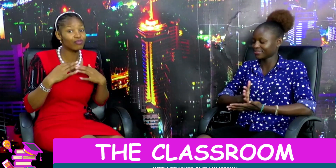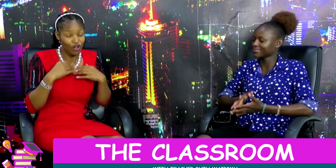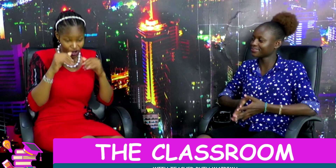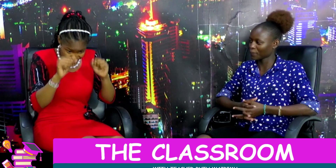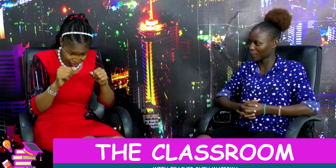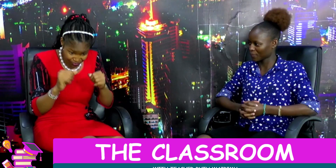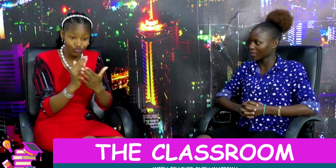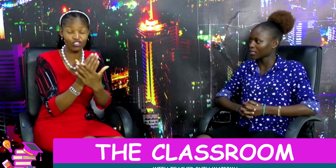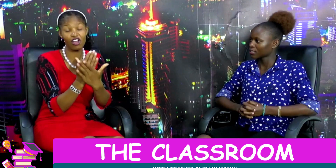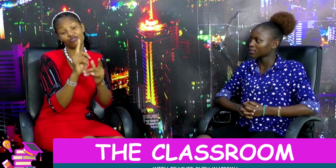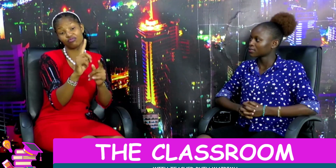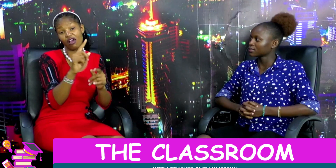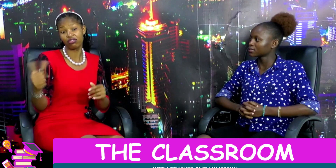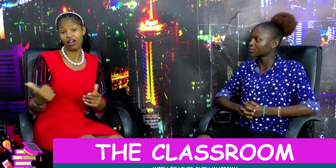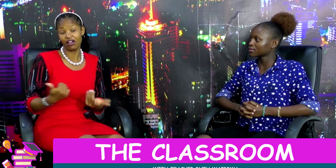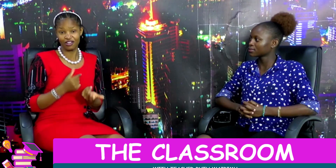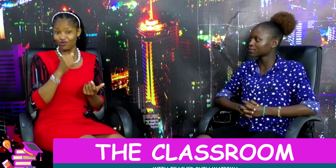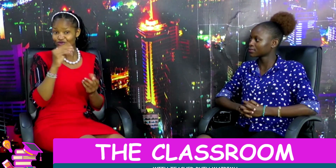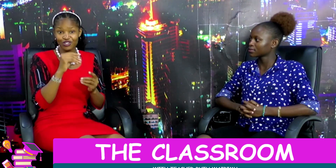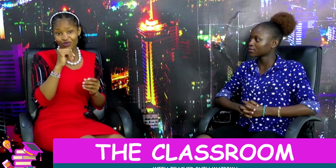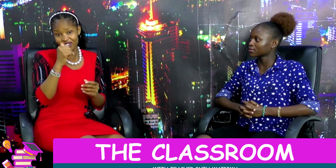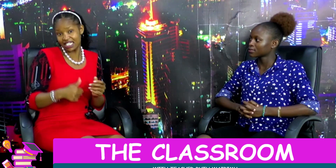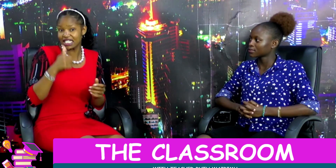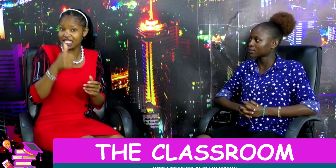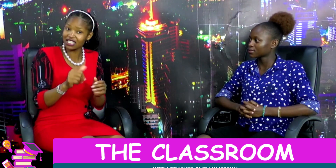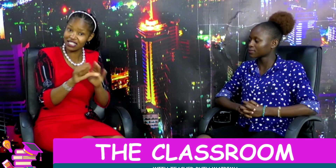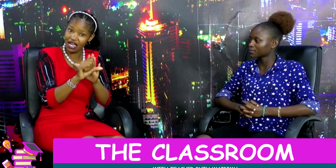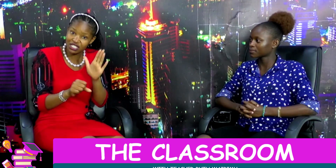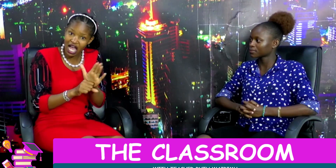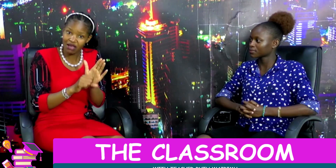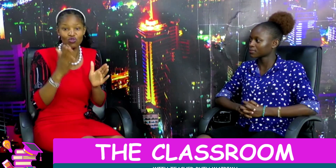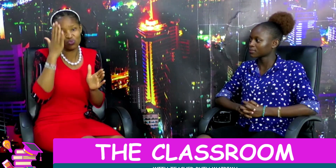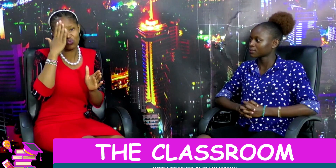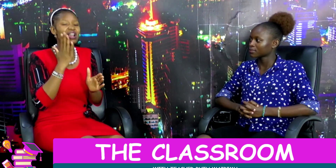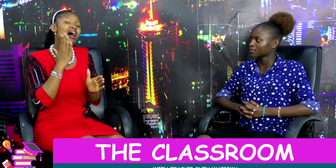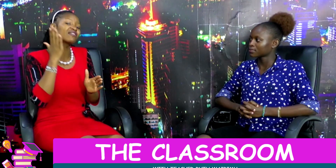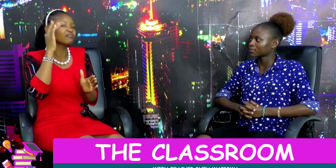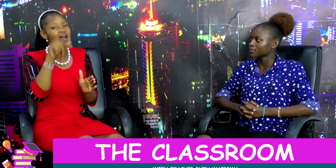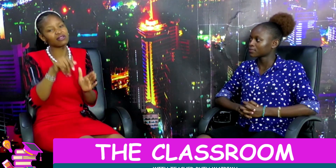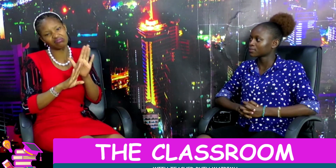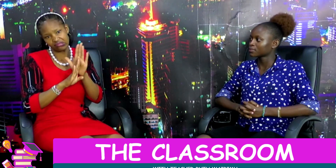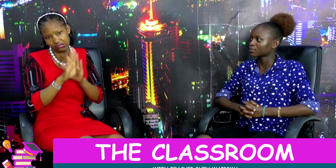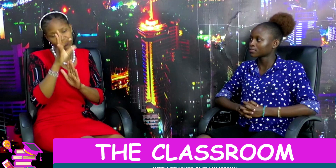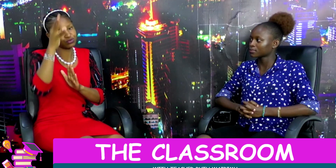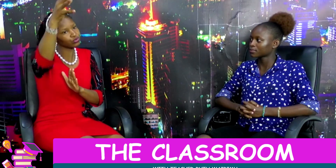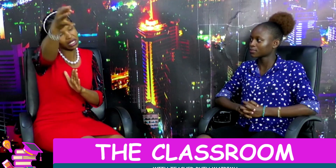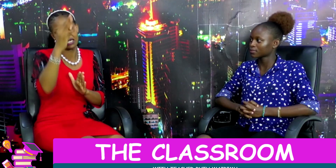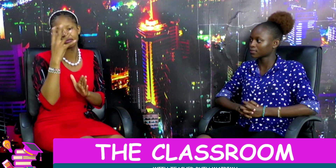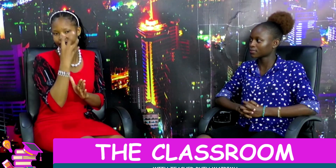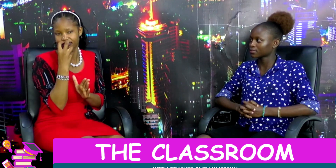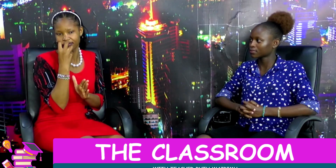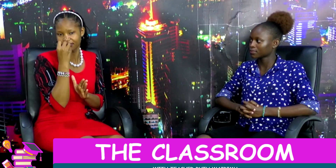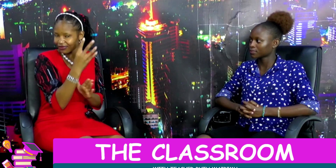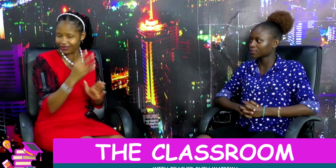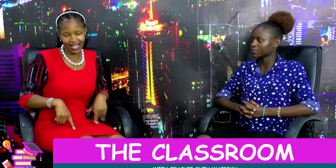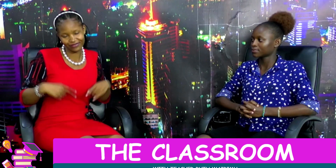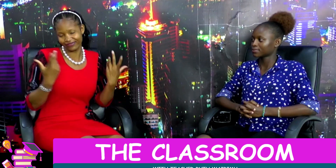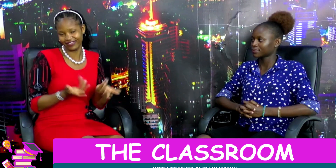become an interpreter. You help the Yes, deaf that people is out here. true. It's about helping one another, not about being selfish. But